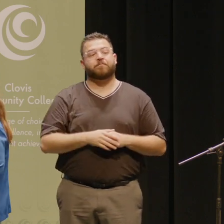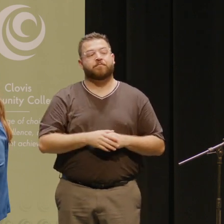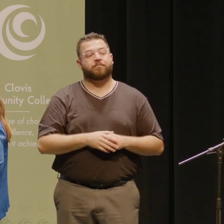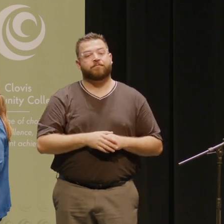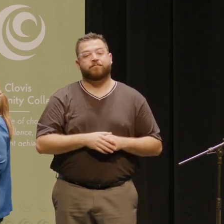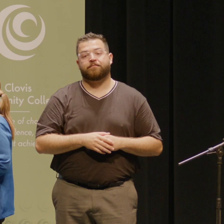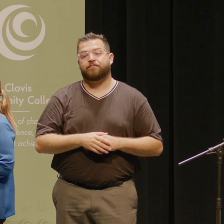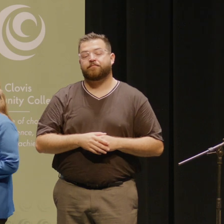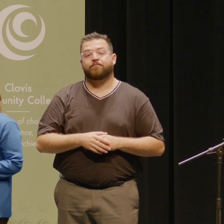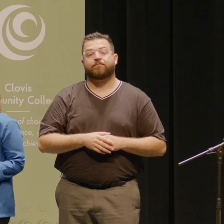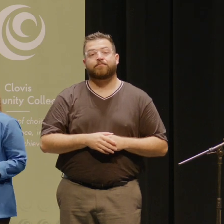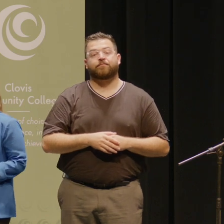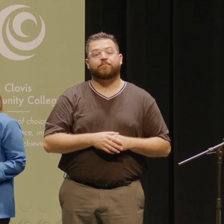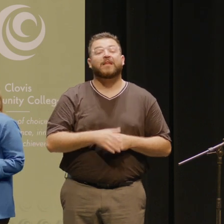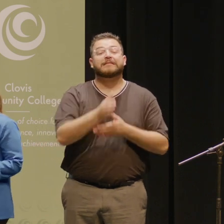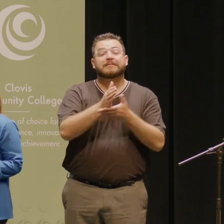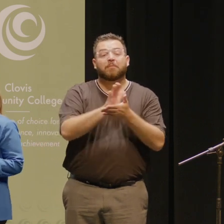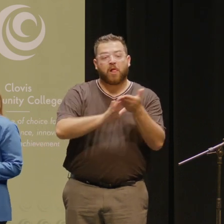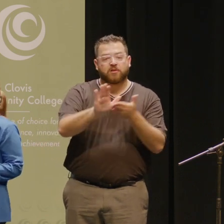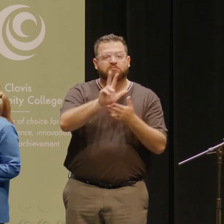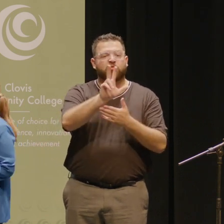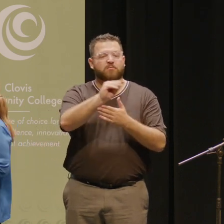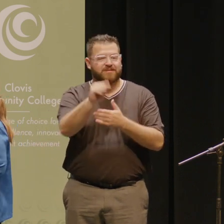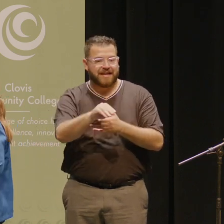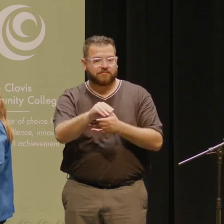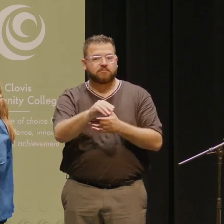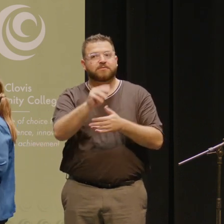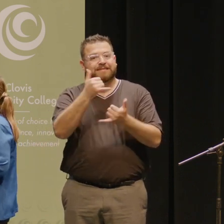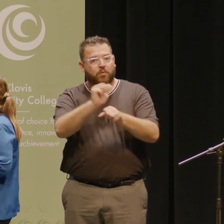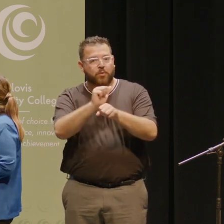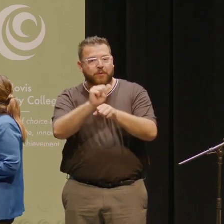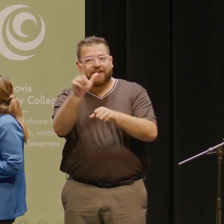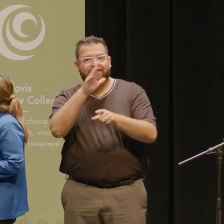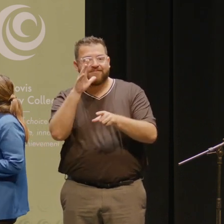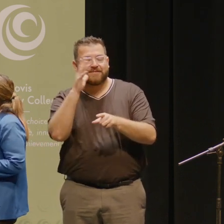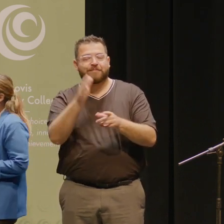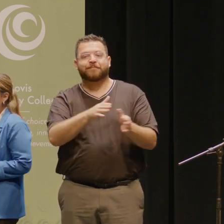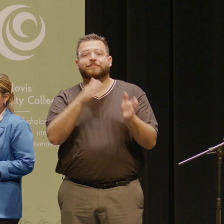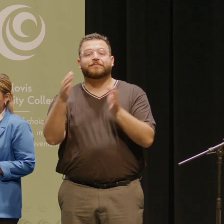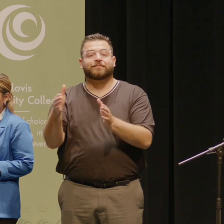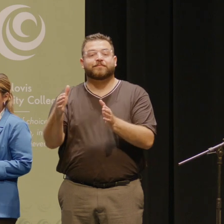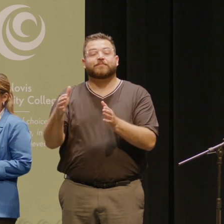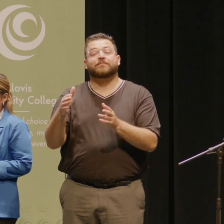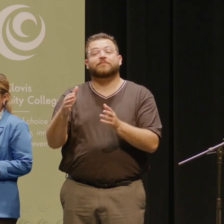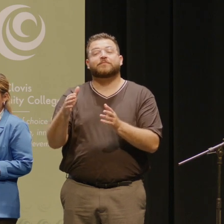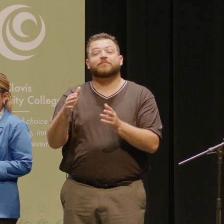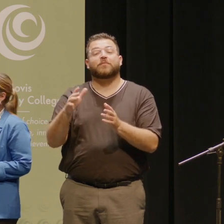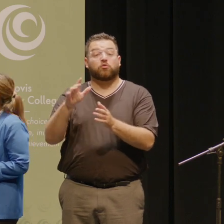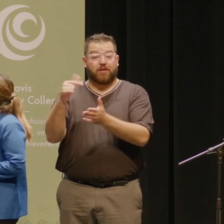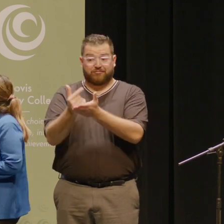and we have 3% with some college that are in the fields, and we have graduates in the fields as